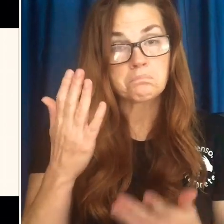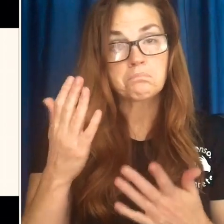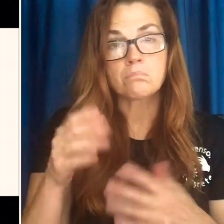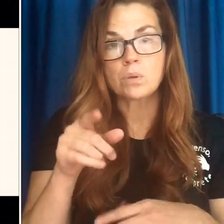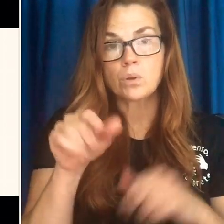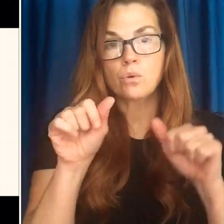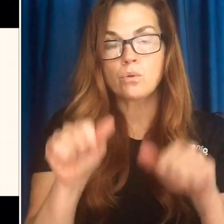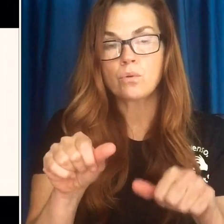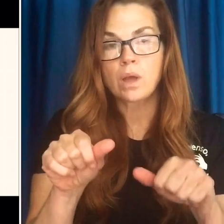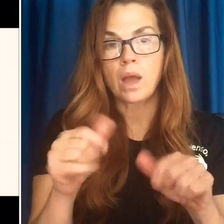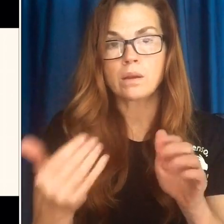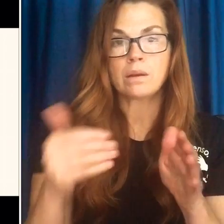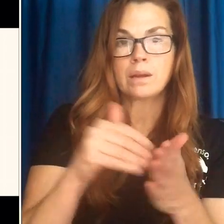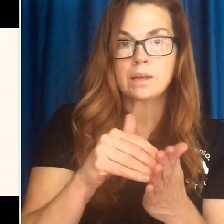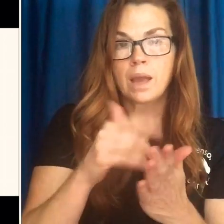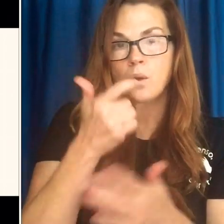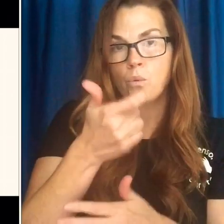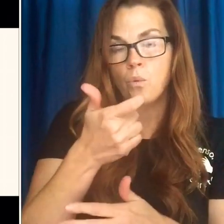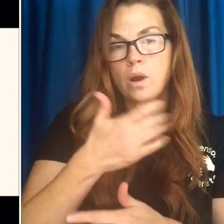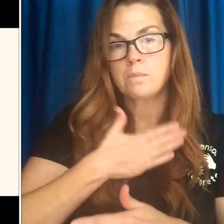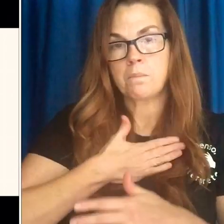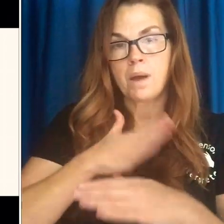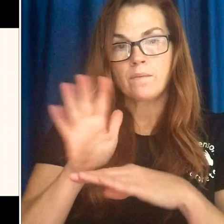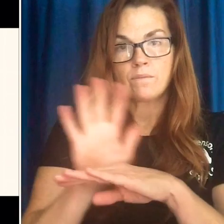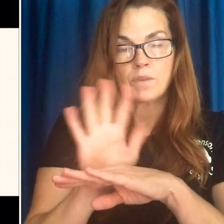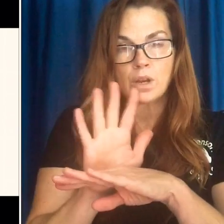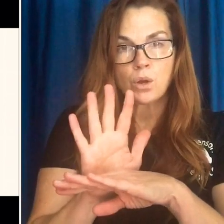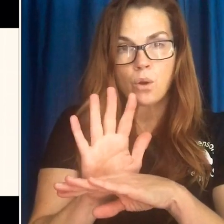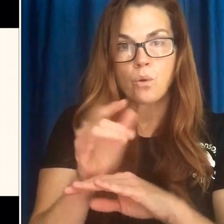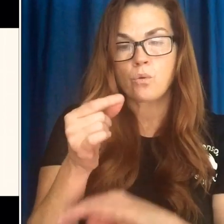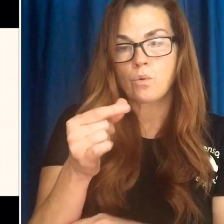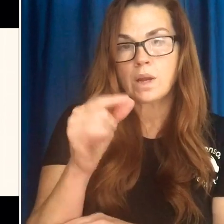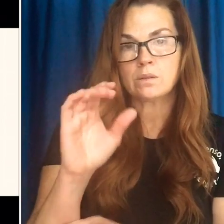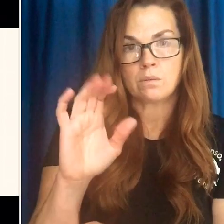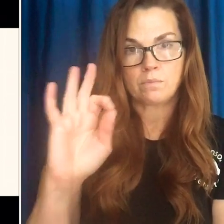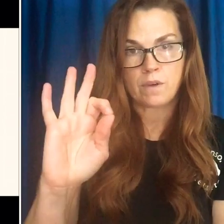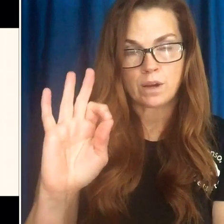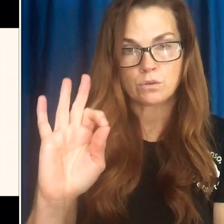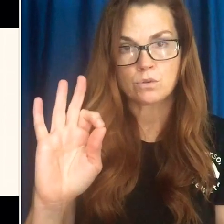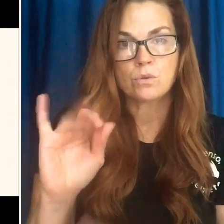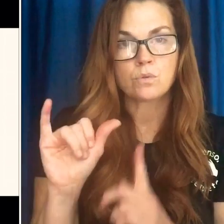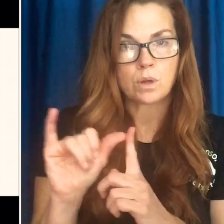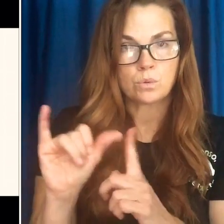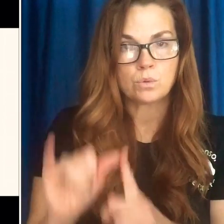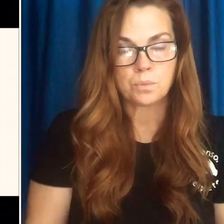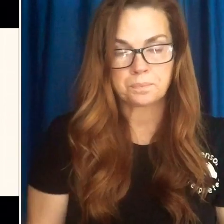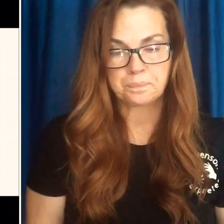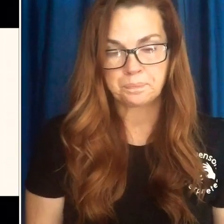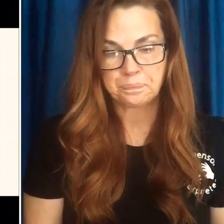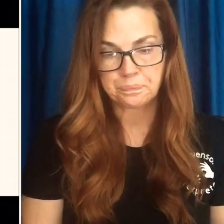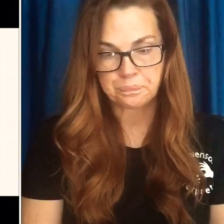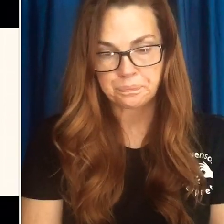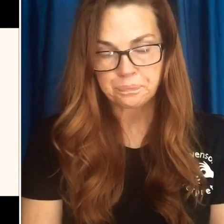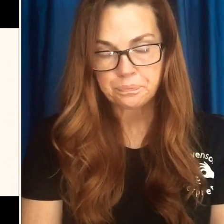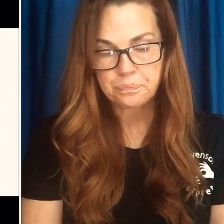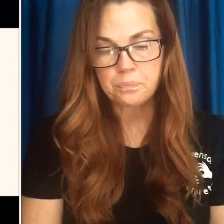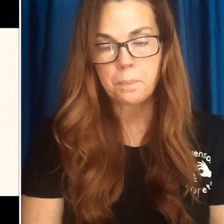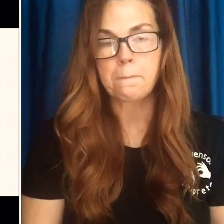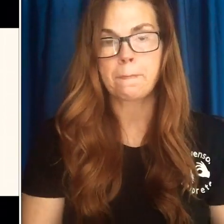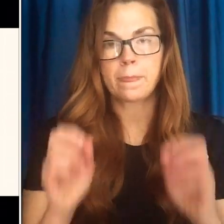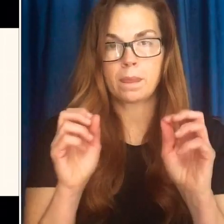greatest common factors on my YouTube channel as well. Now, simplifying these